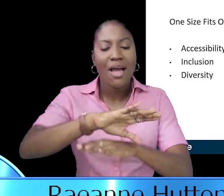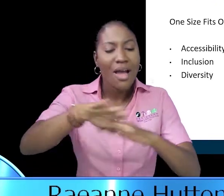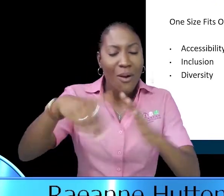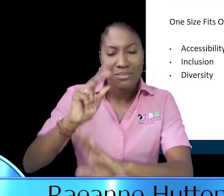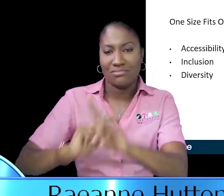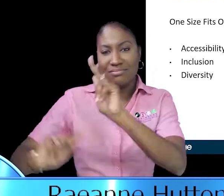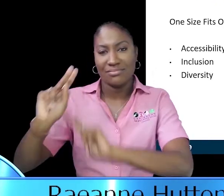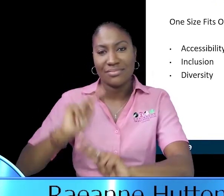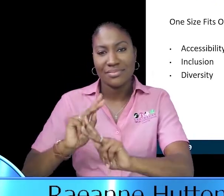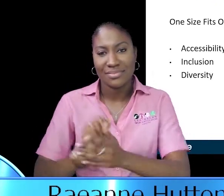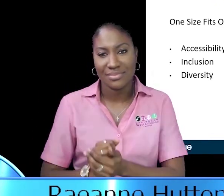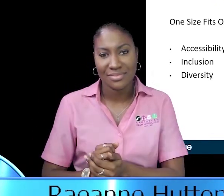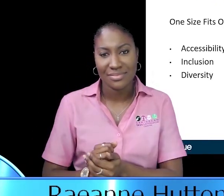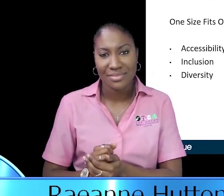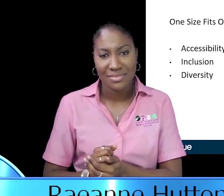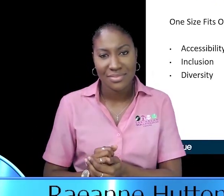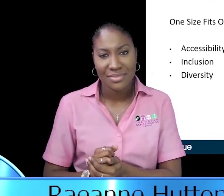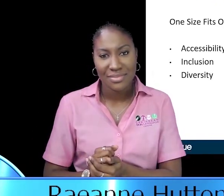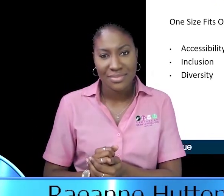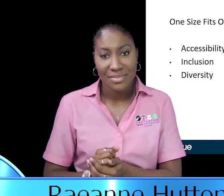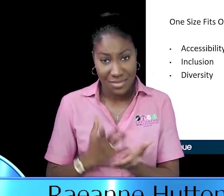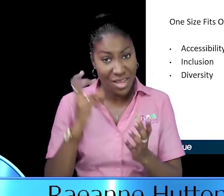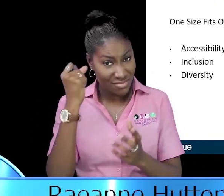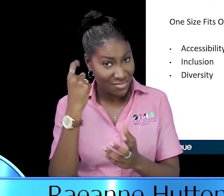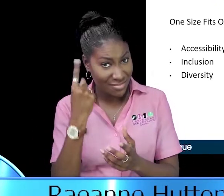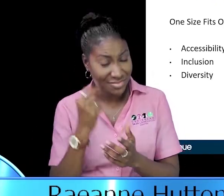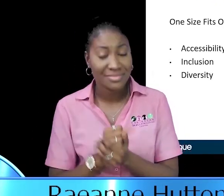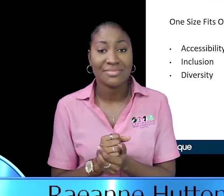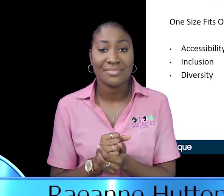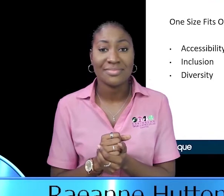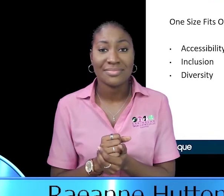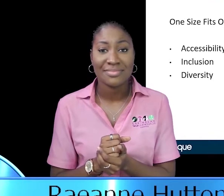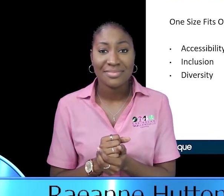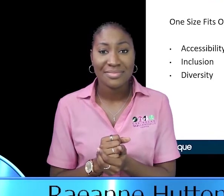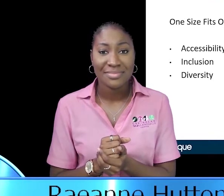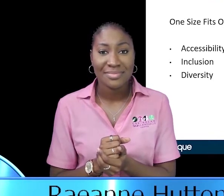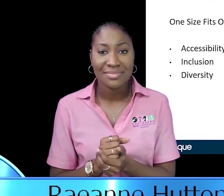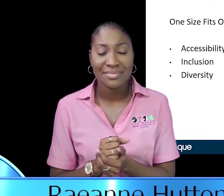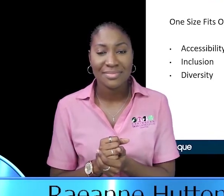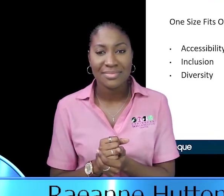for everyone. So Does that help? it's kind of like a hands-on approach.